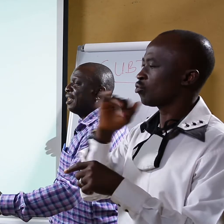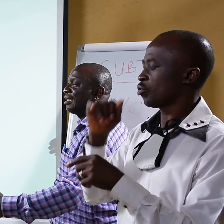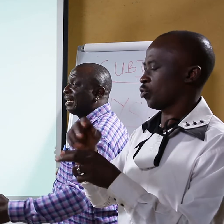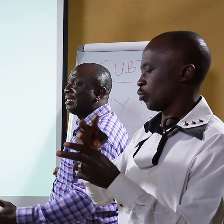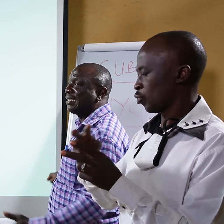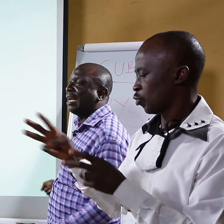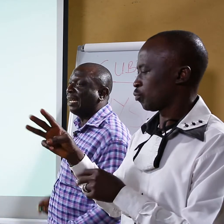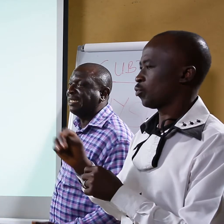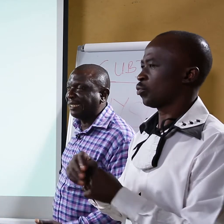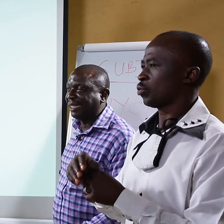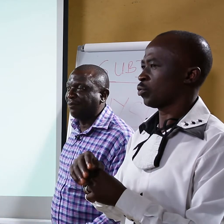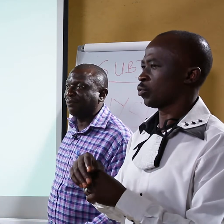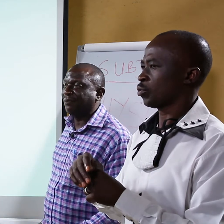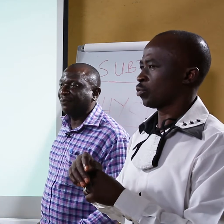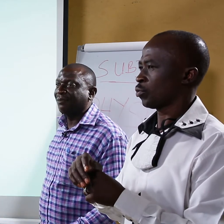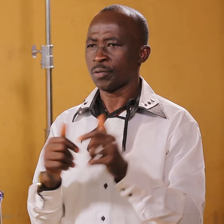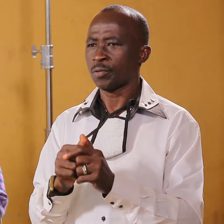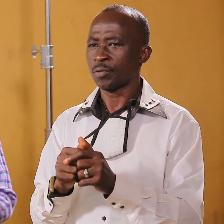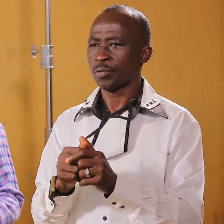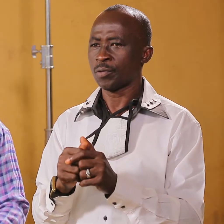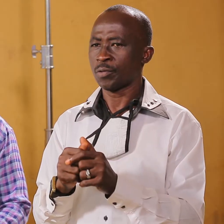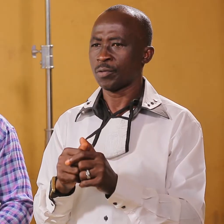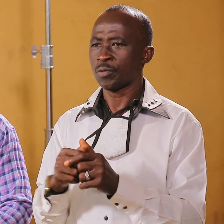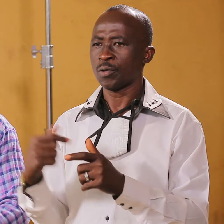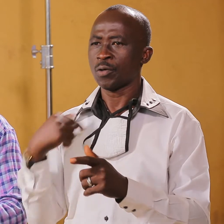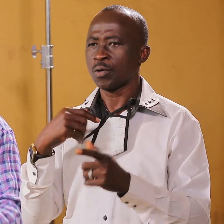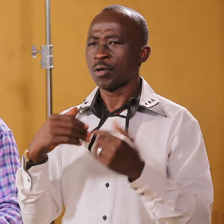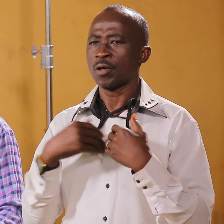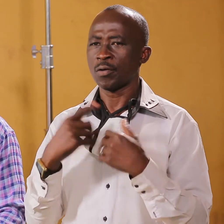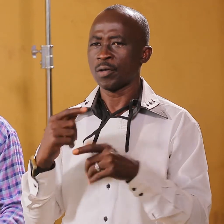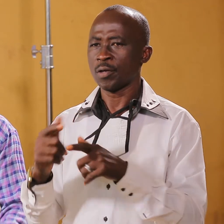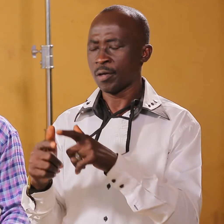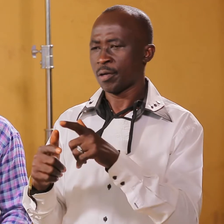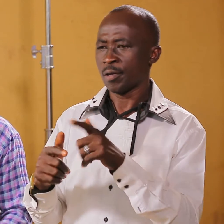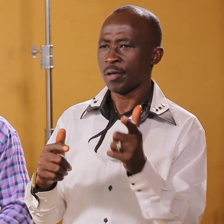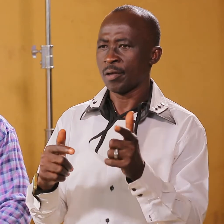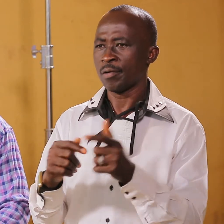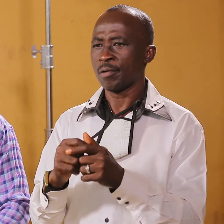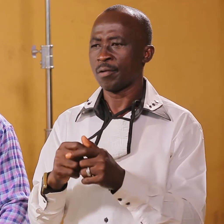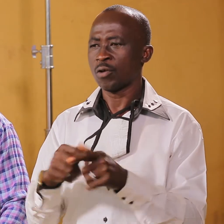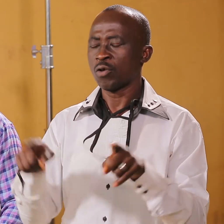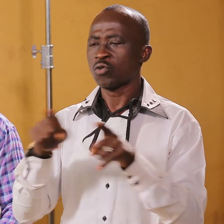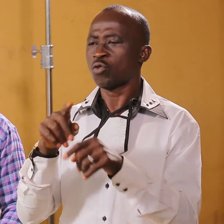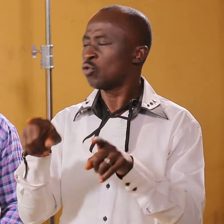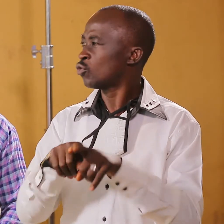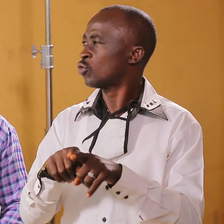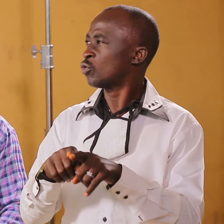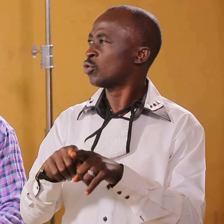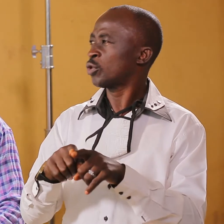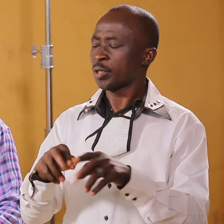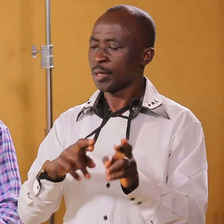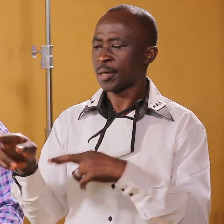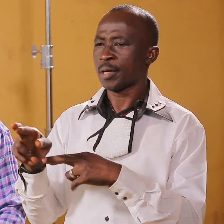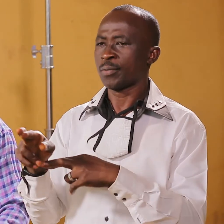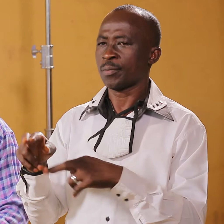the left hand sides are the same. So we have the left hand side are the same, so also the right hand side